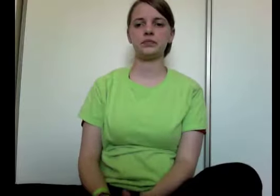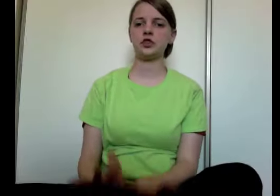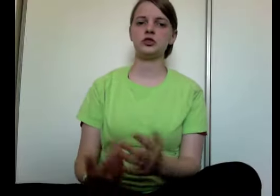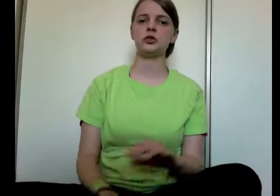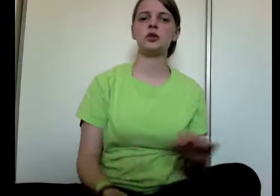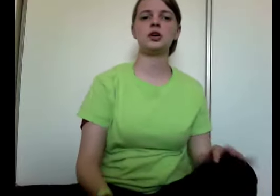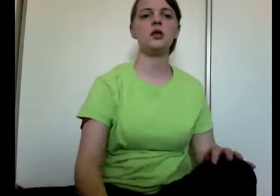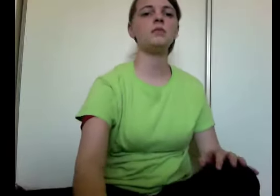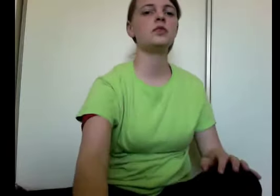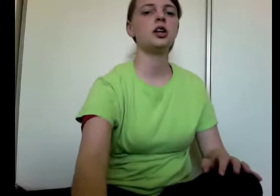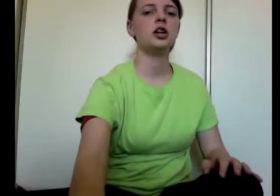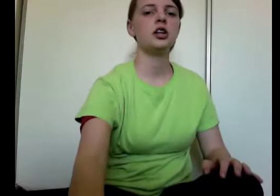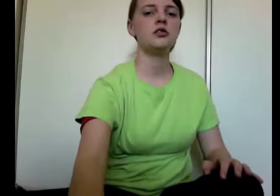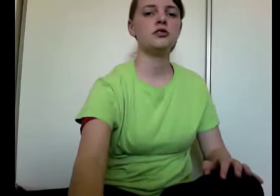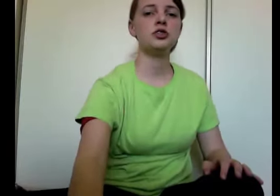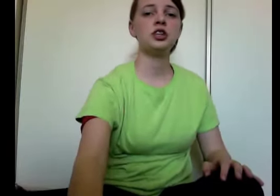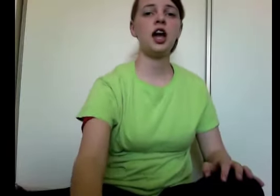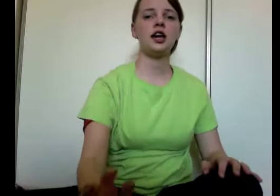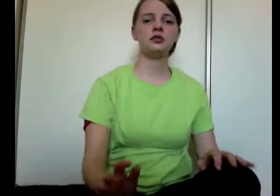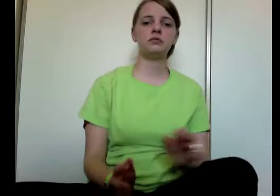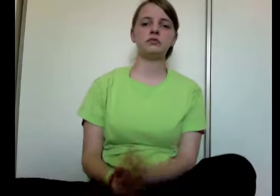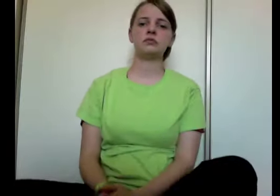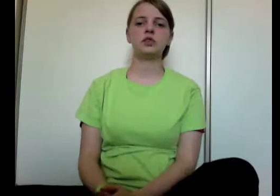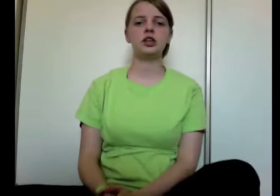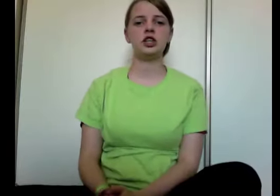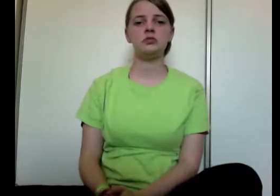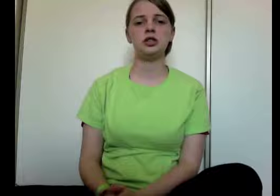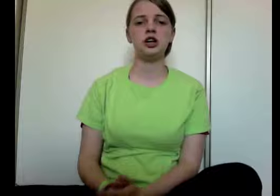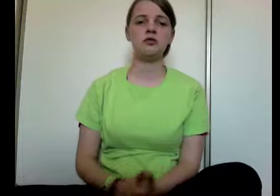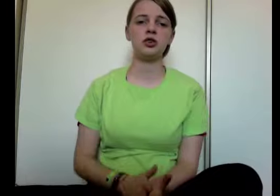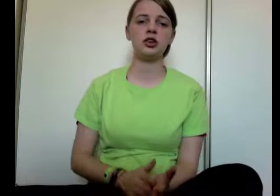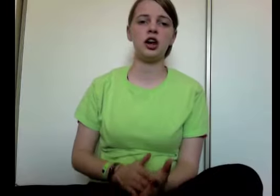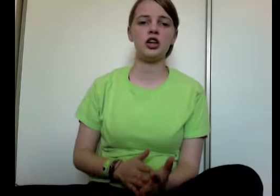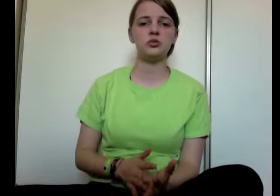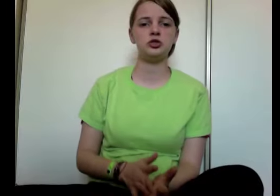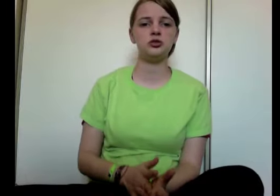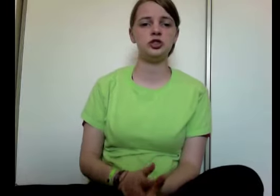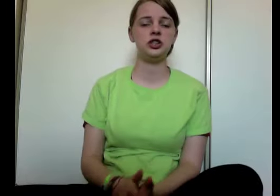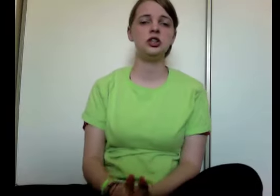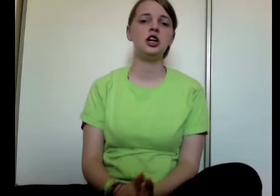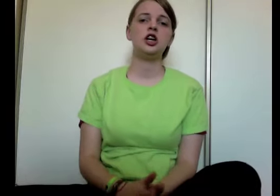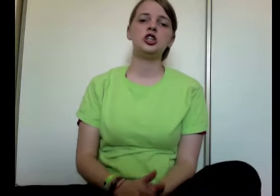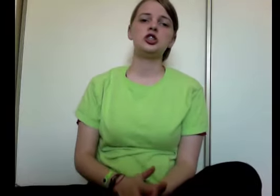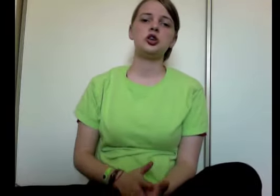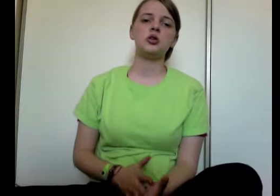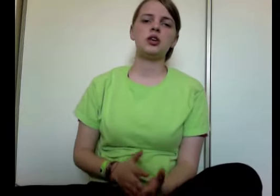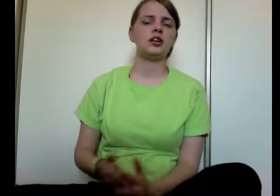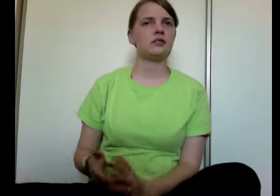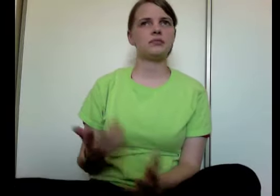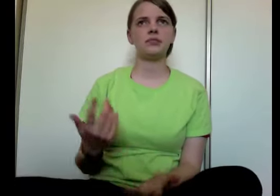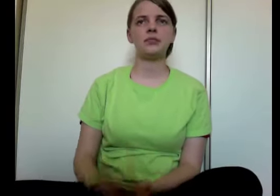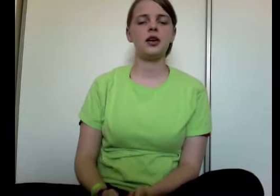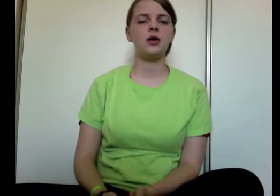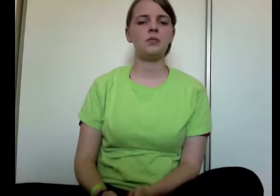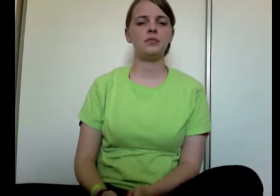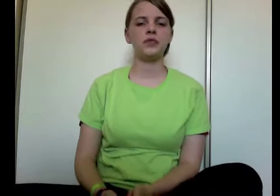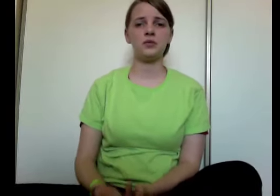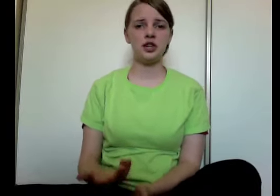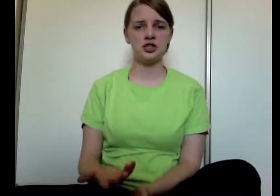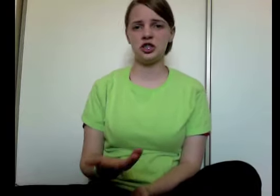So here we go. The first line is "Be careful, little eyes, what you see." So I'm guessing you